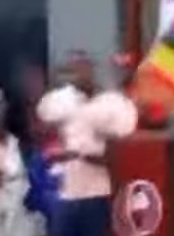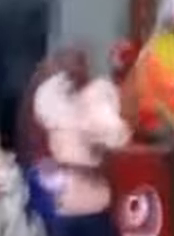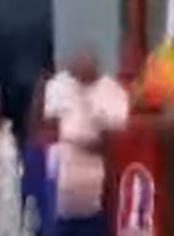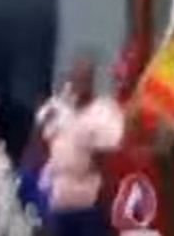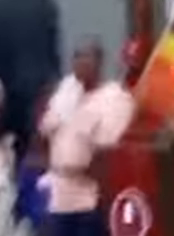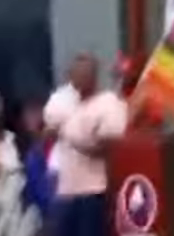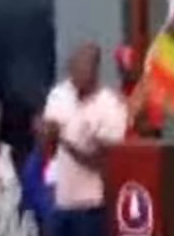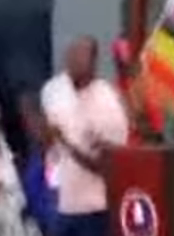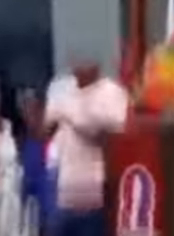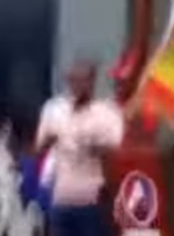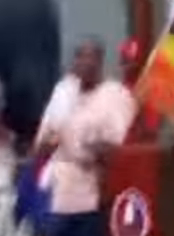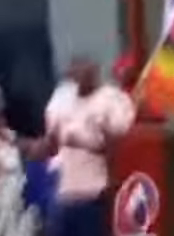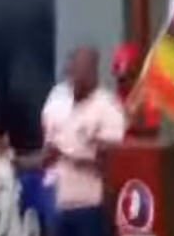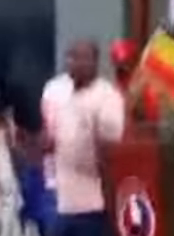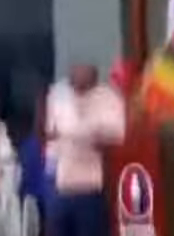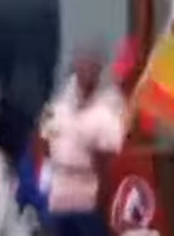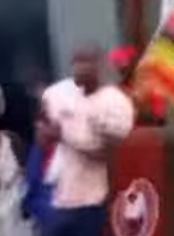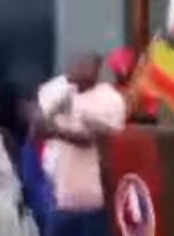abazadde abalina abaana